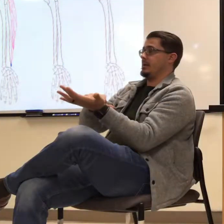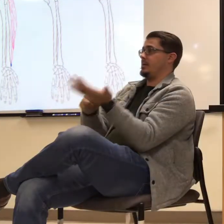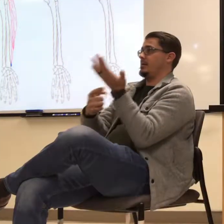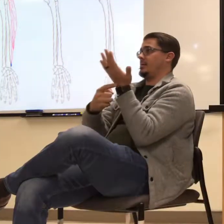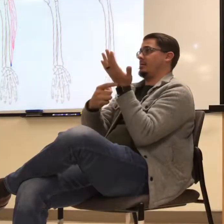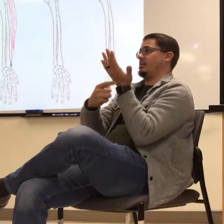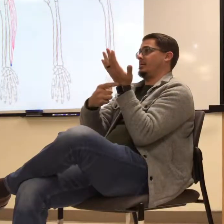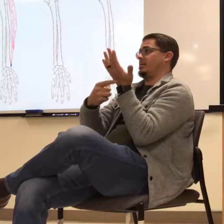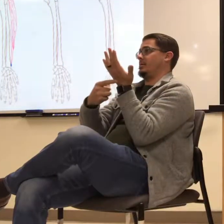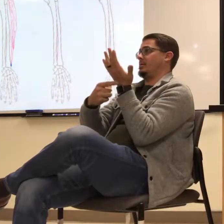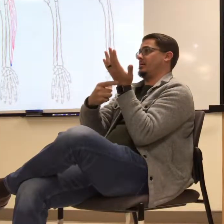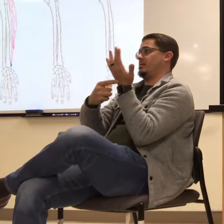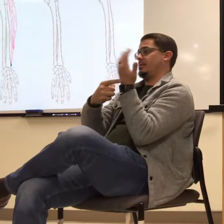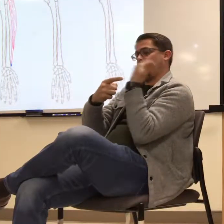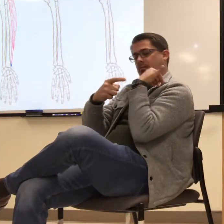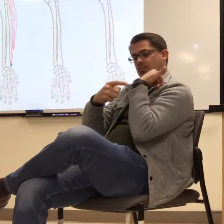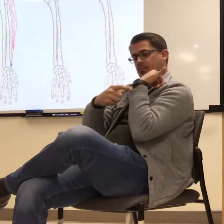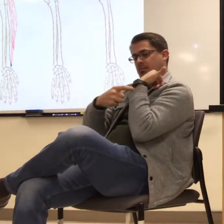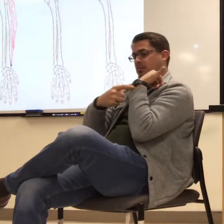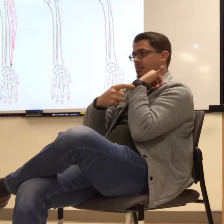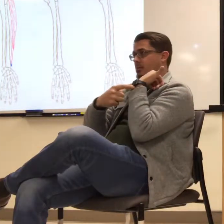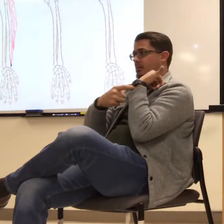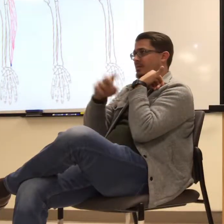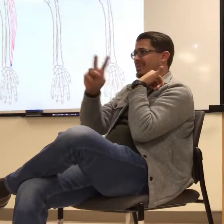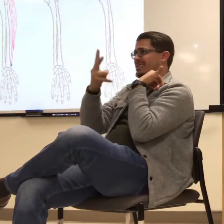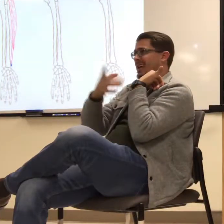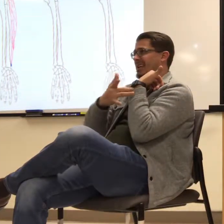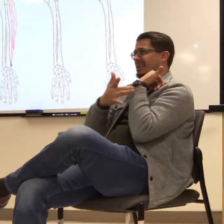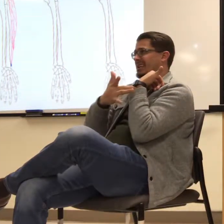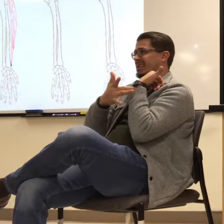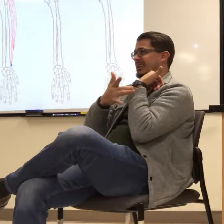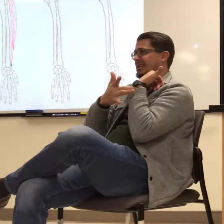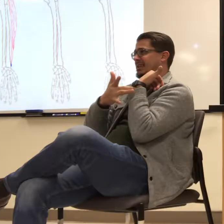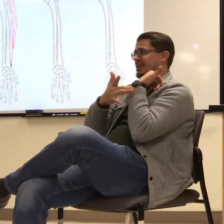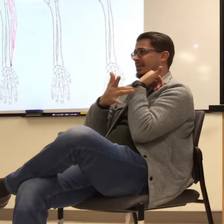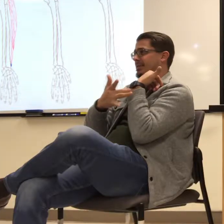side, right? Because we're in the extensor compartment.